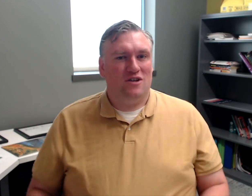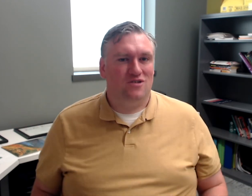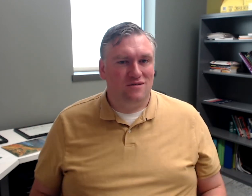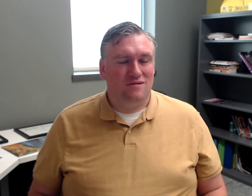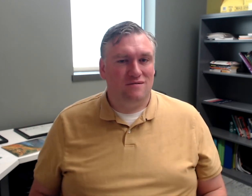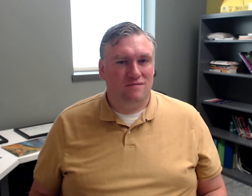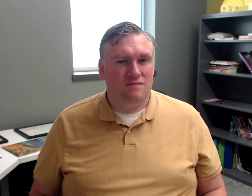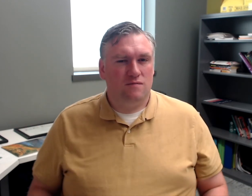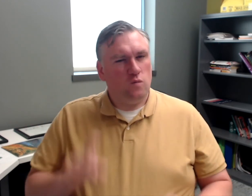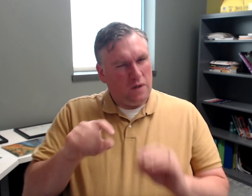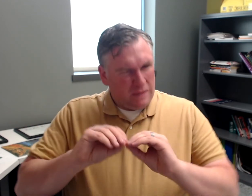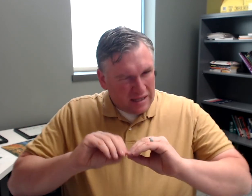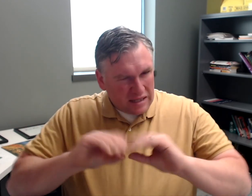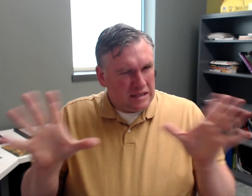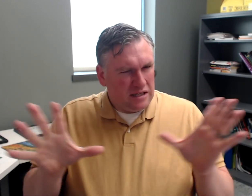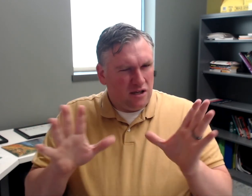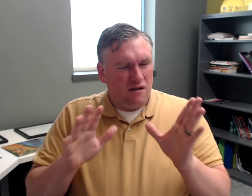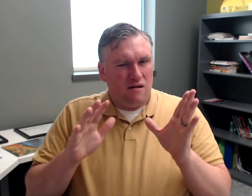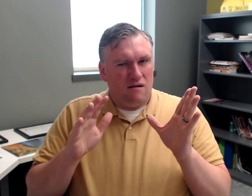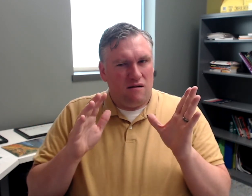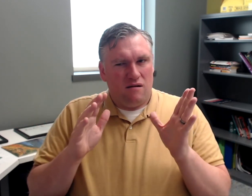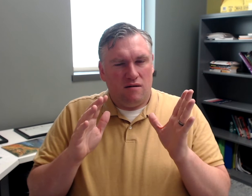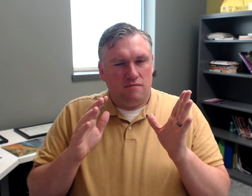Accommodations typically need for everything, every situation.